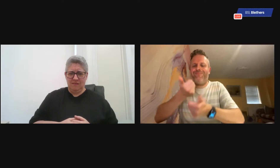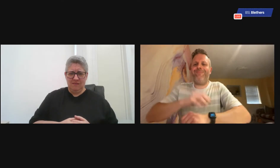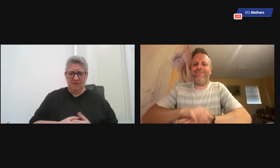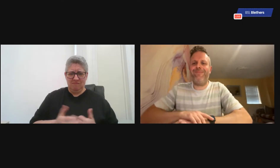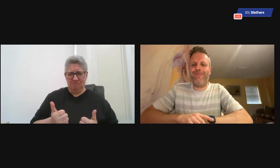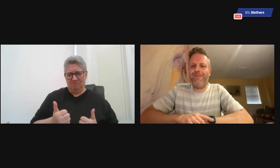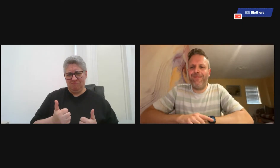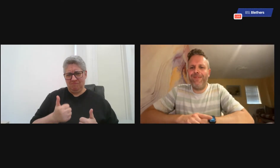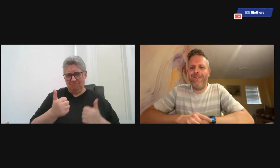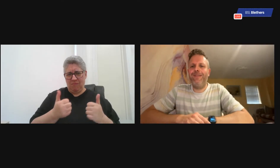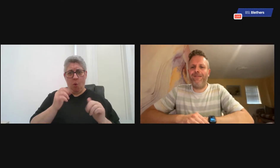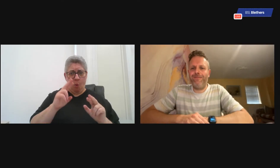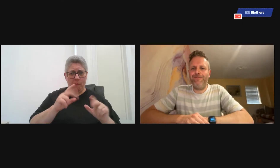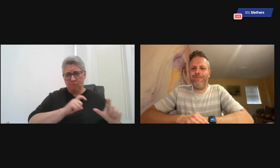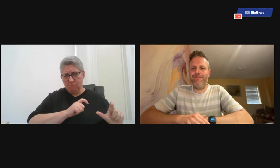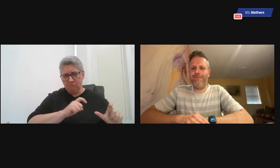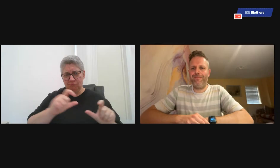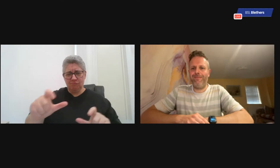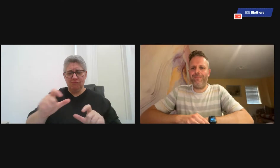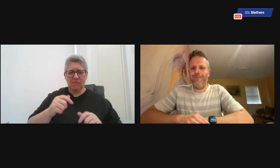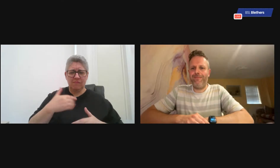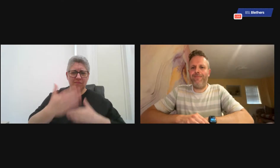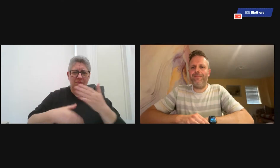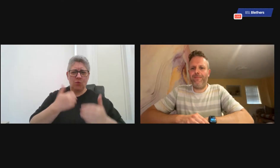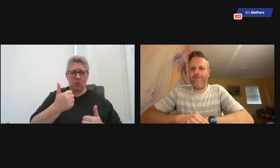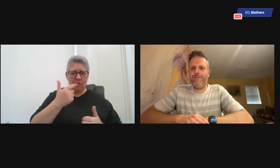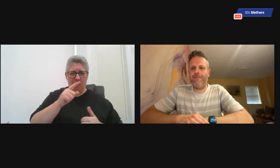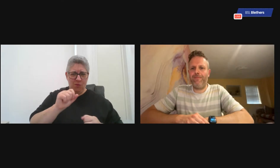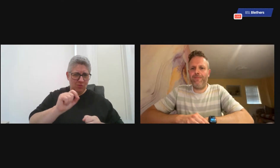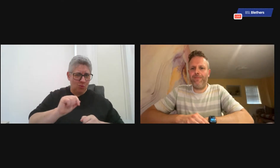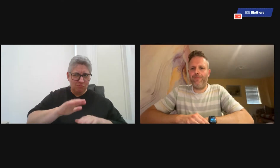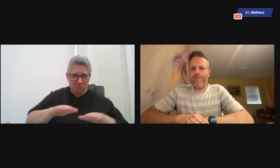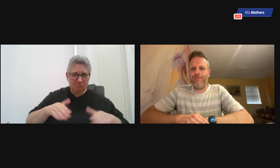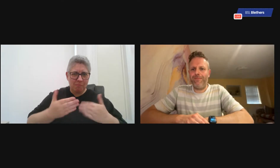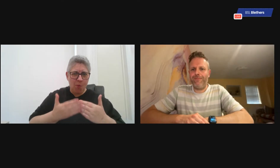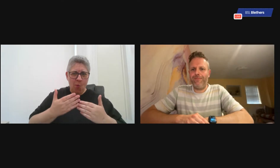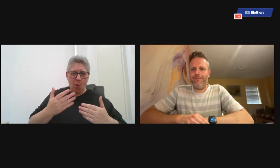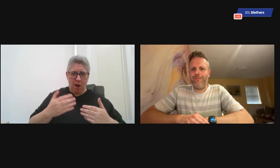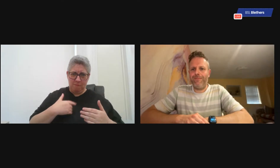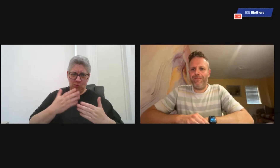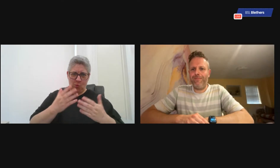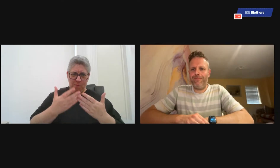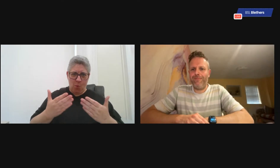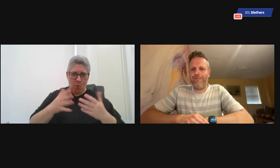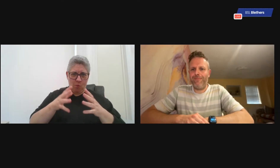experience. Oh, thank you so much. Thanks for inviting me. I've really enjoyed tonight. Thank you.